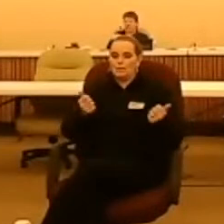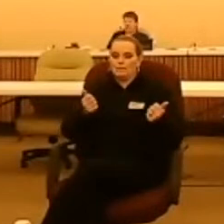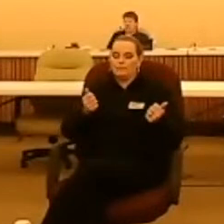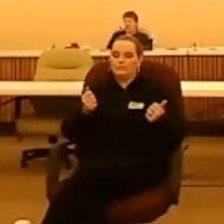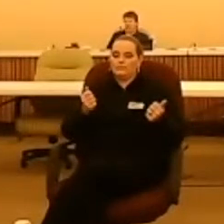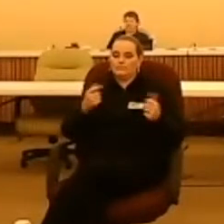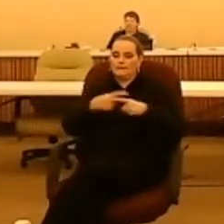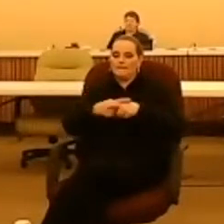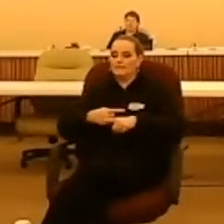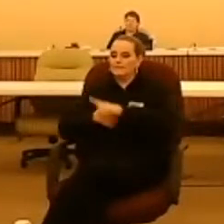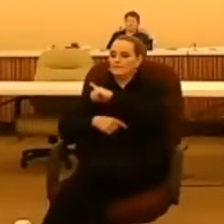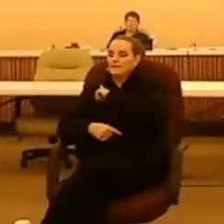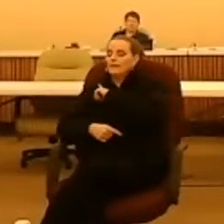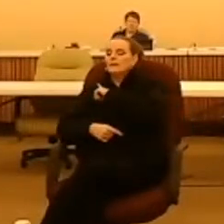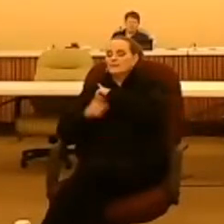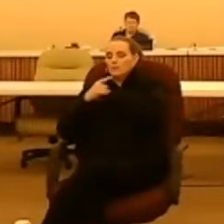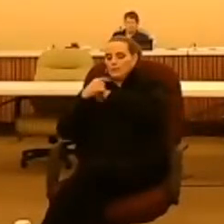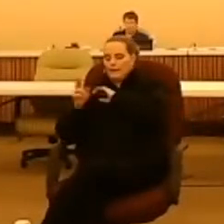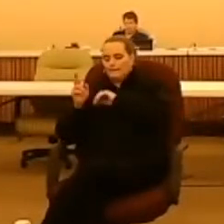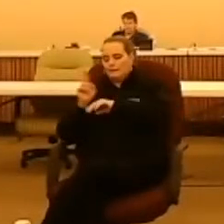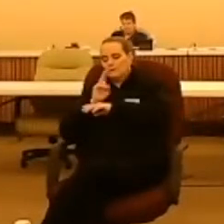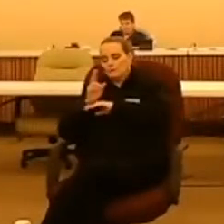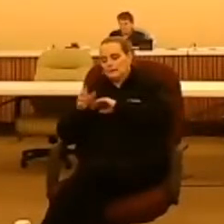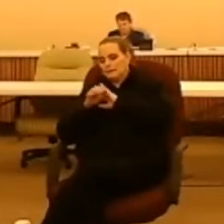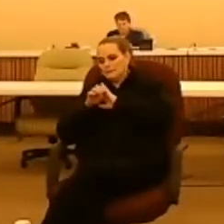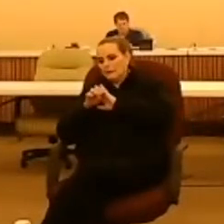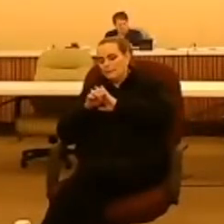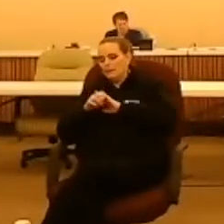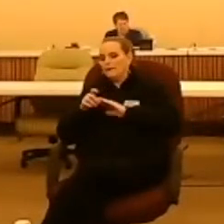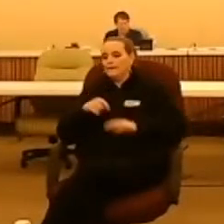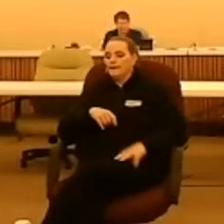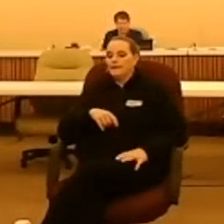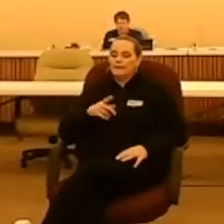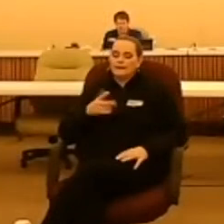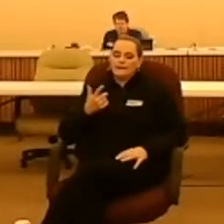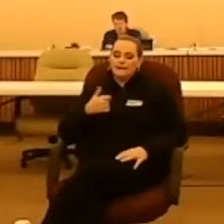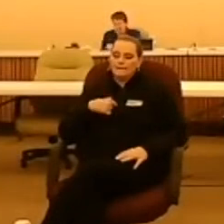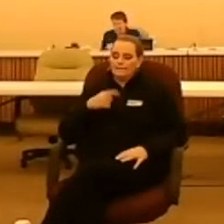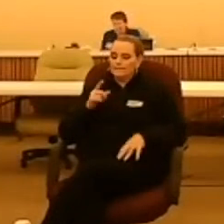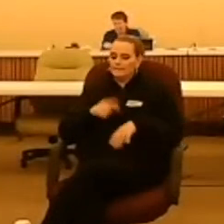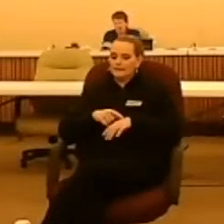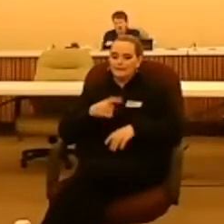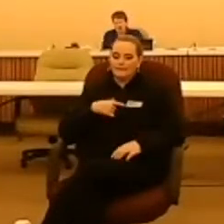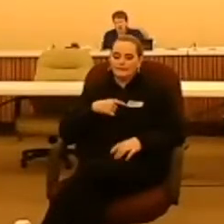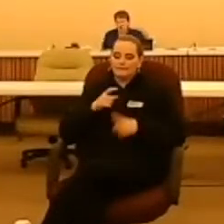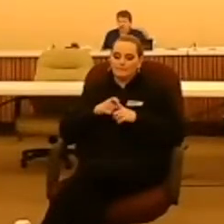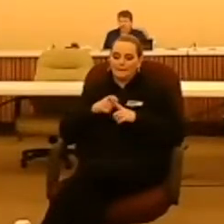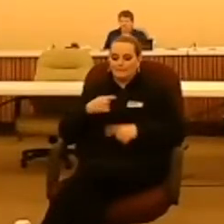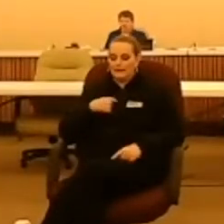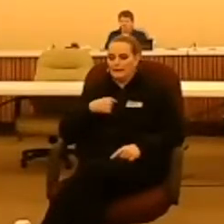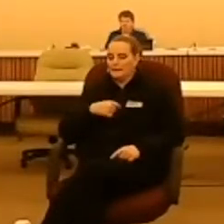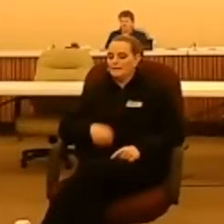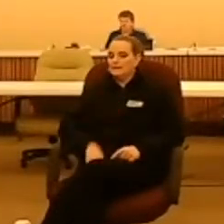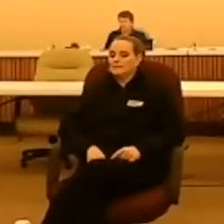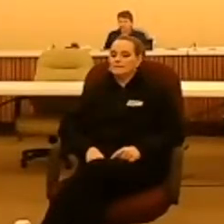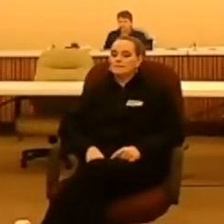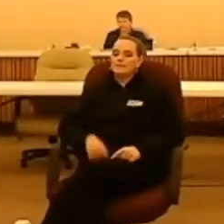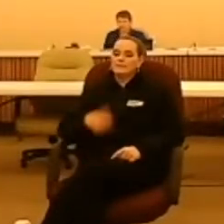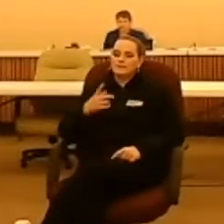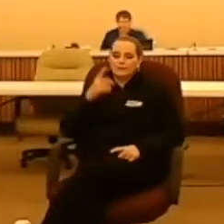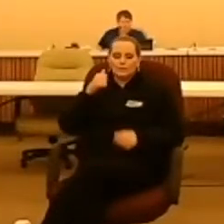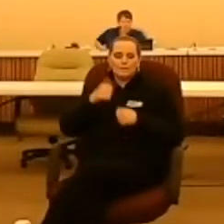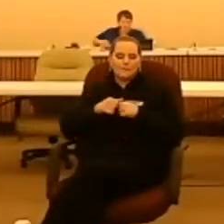conflict. But again, so let me use an example. And again, I'll use the real world example. This time I'm going to pick on me, right? So if you